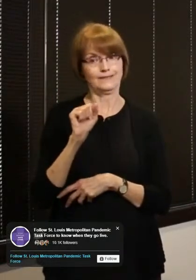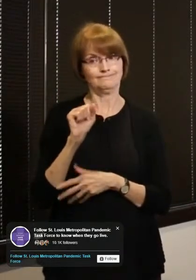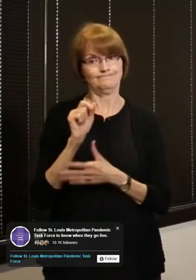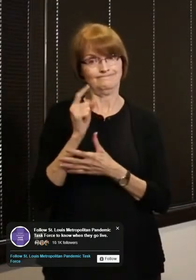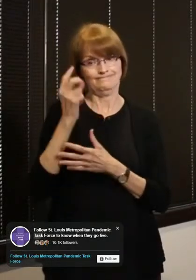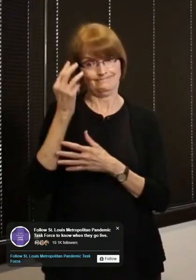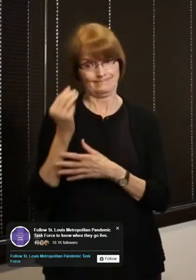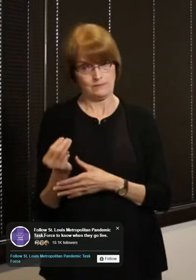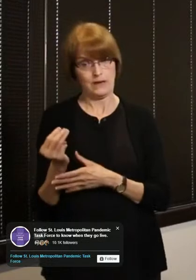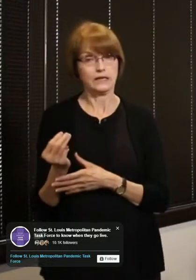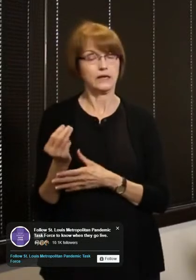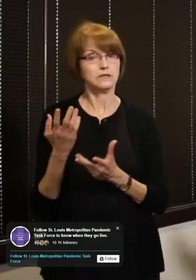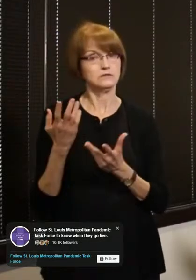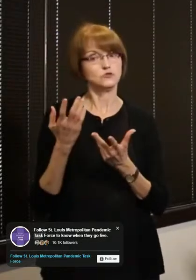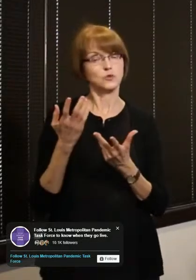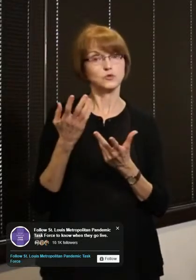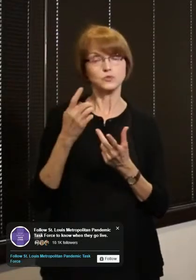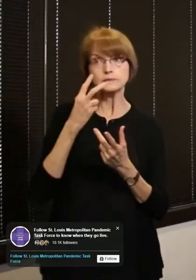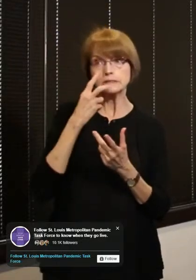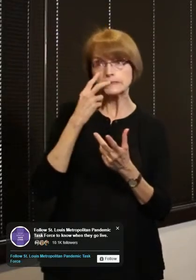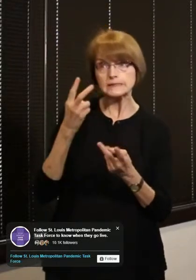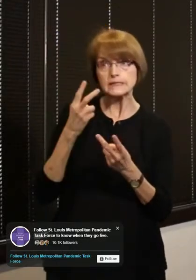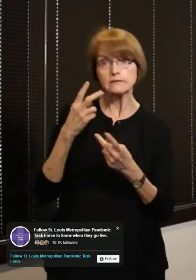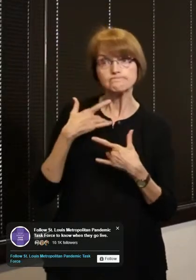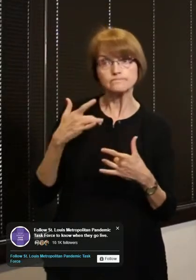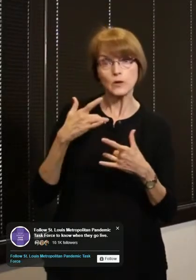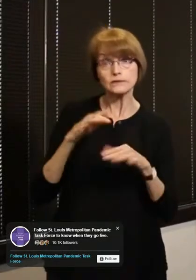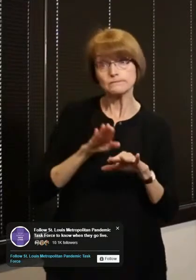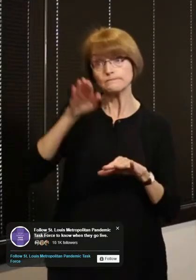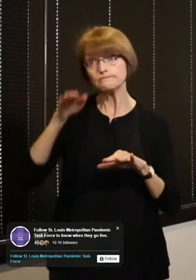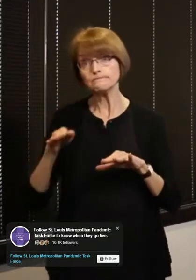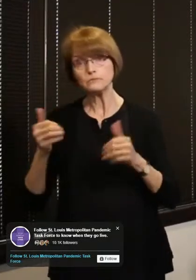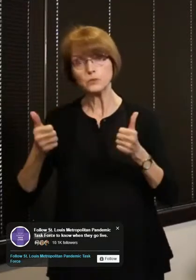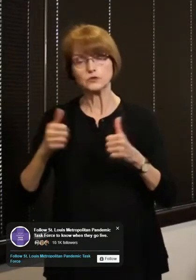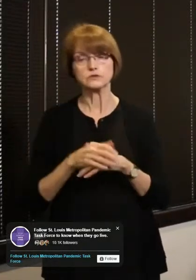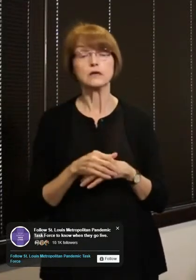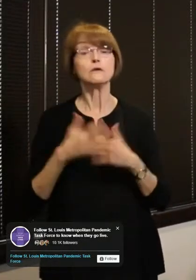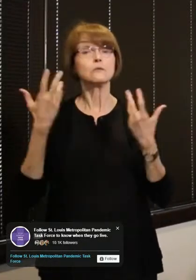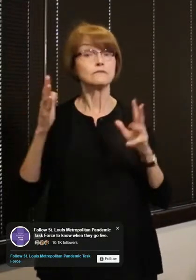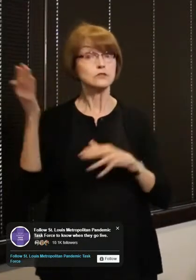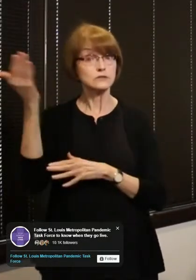we're trending. And then we'll take some questions from the media.